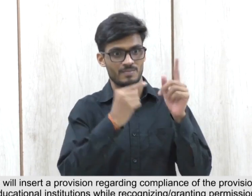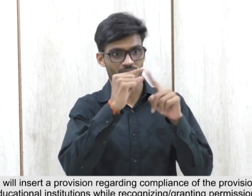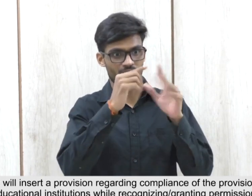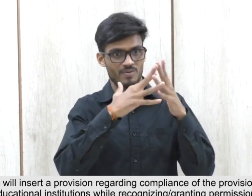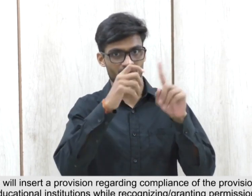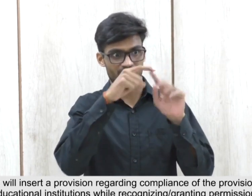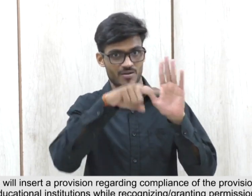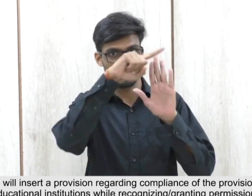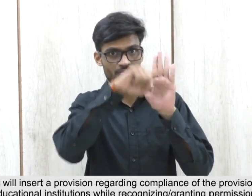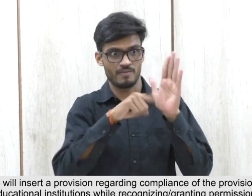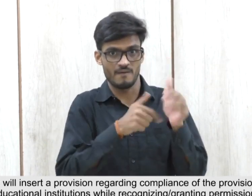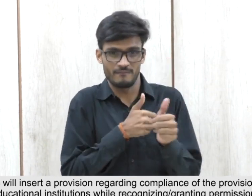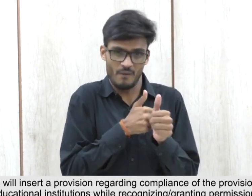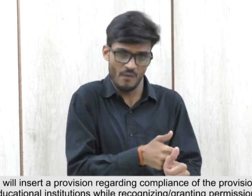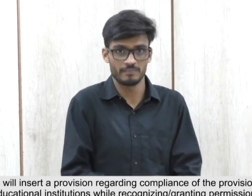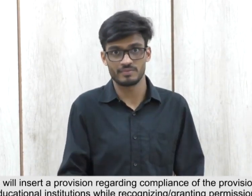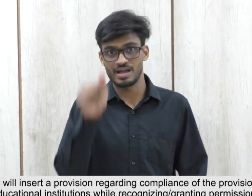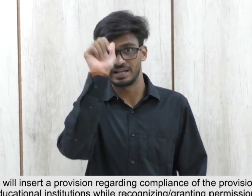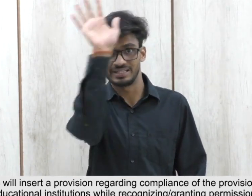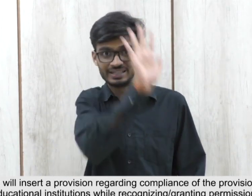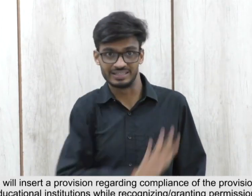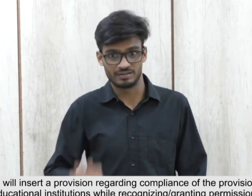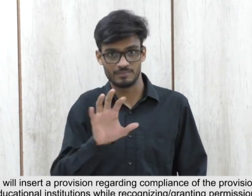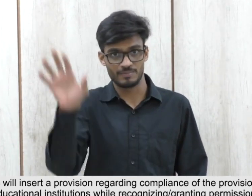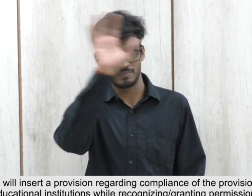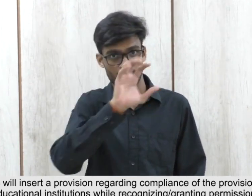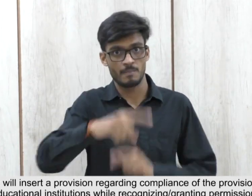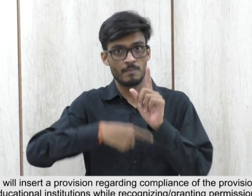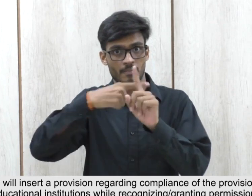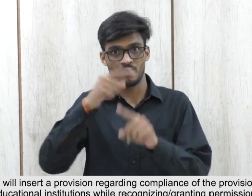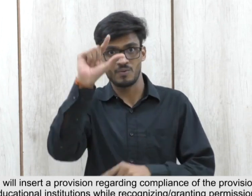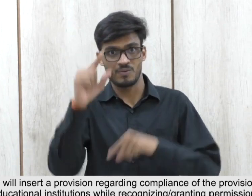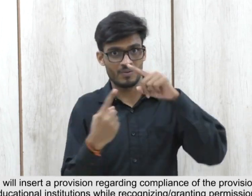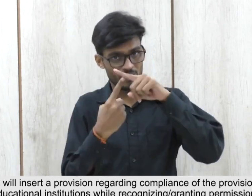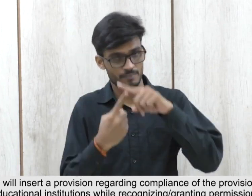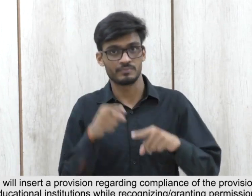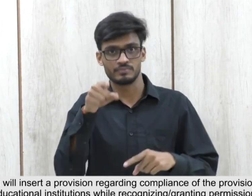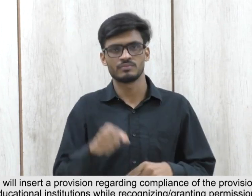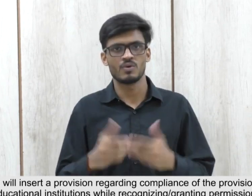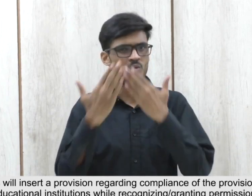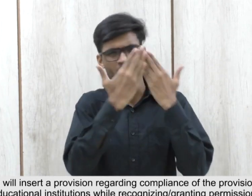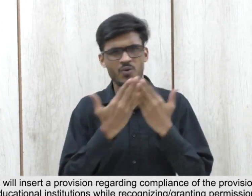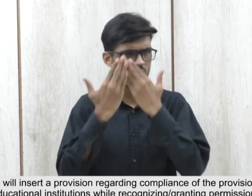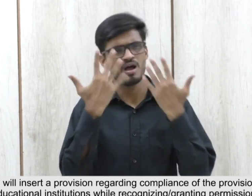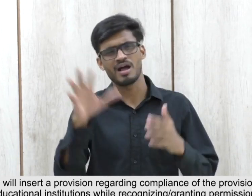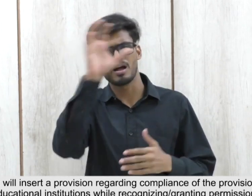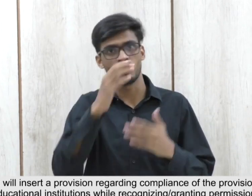the state and UTs will insert a provision regarding compliance of the provisions of RPWD Act 2016